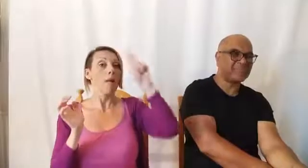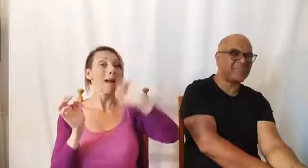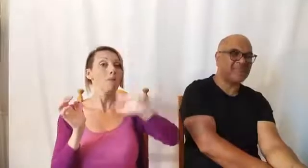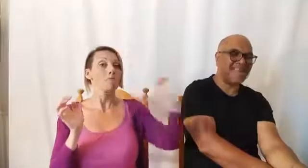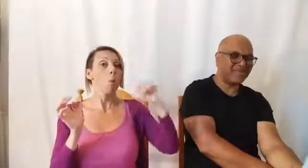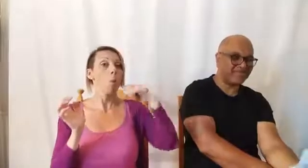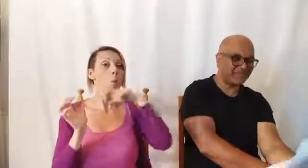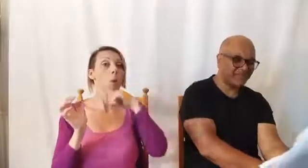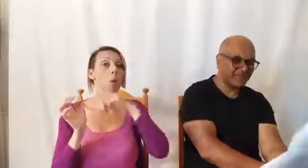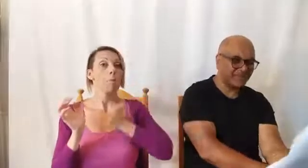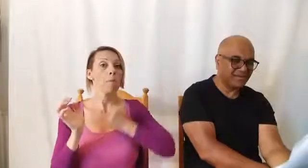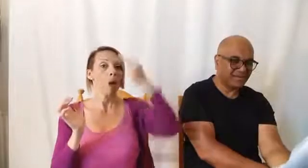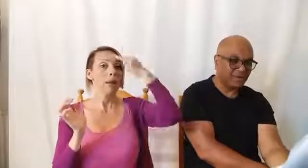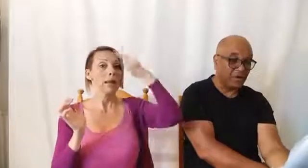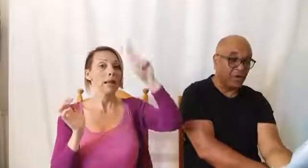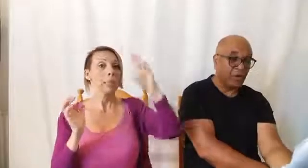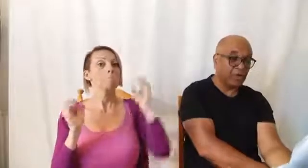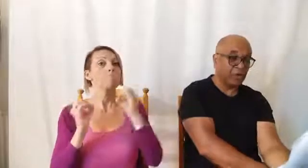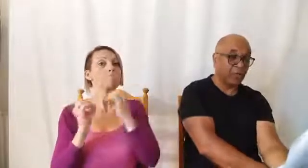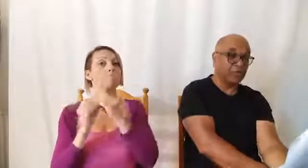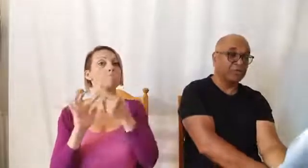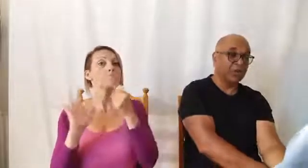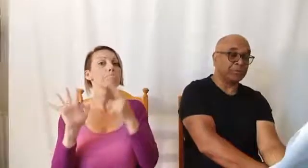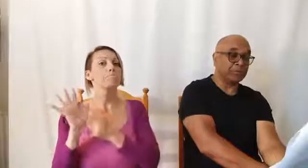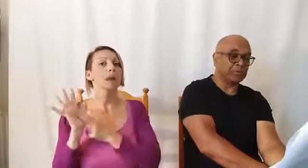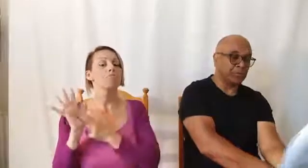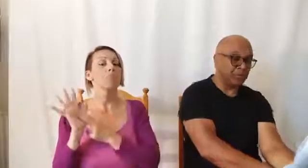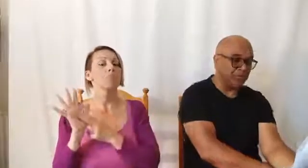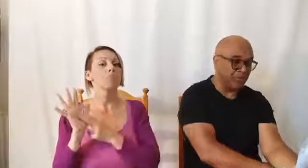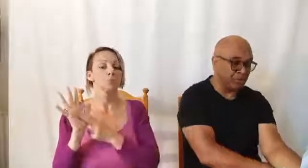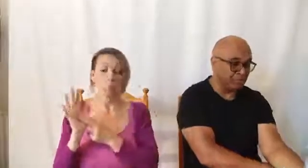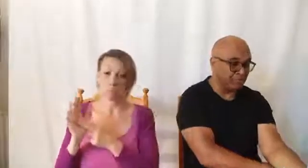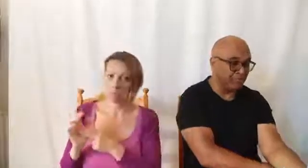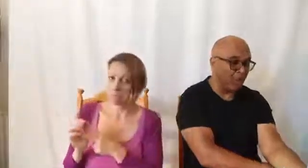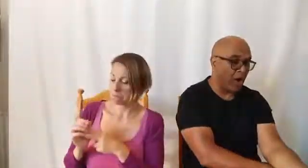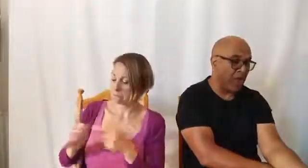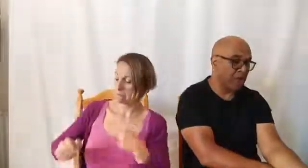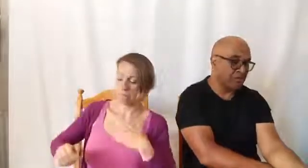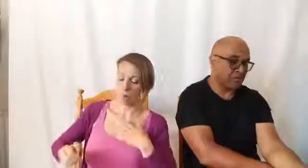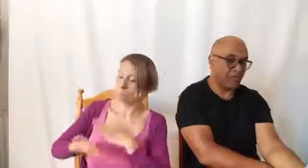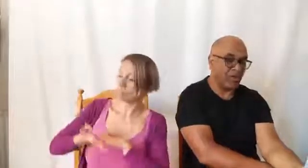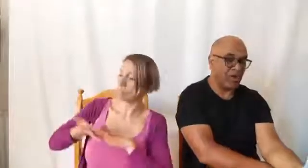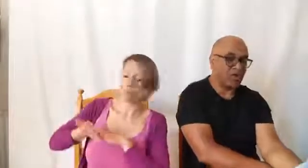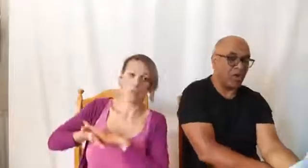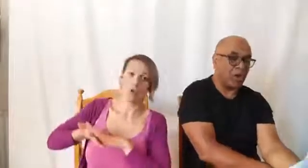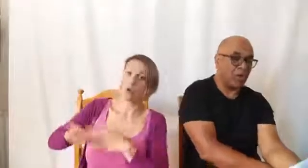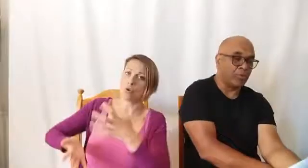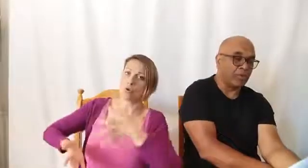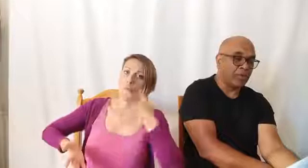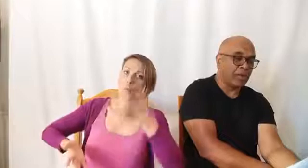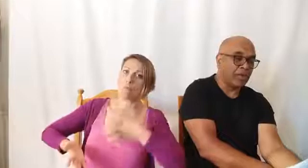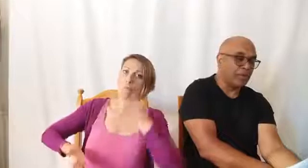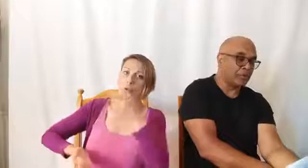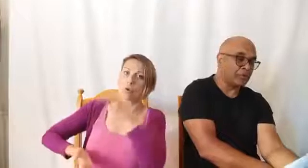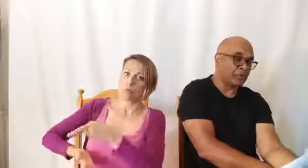Ben." "I did not mean to upset you, Ben, but I am just surprised you're alone and have not settled making